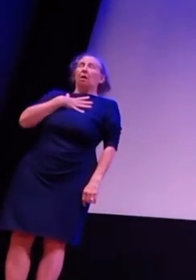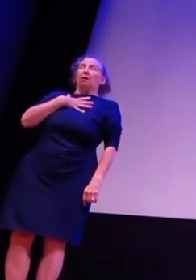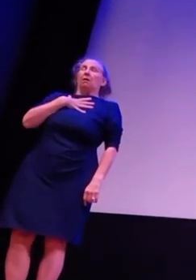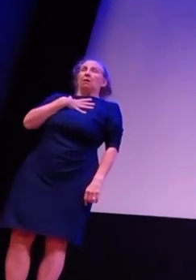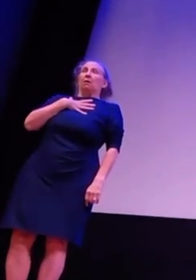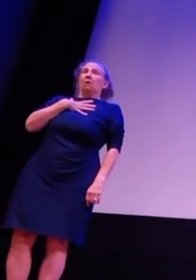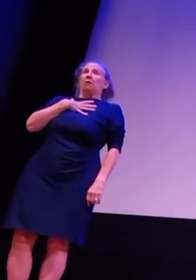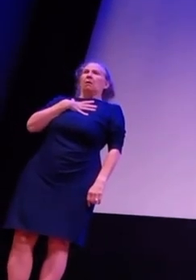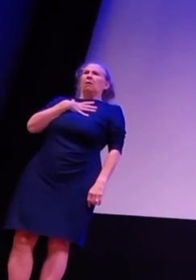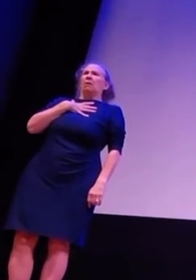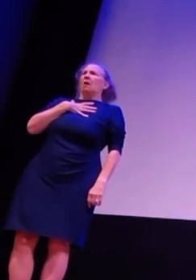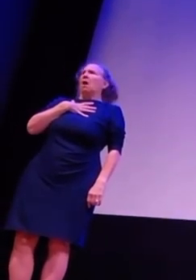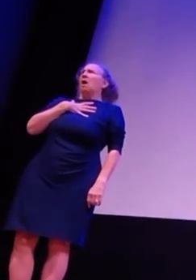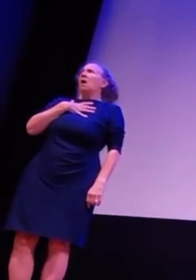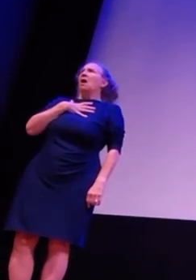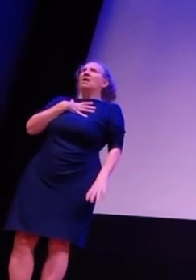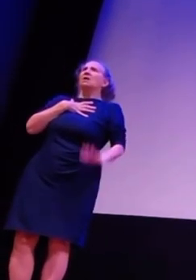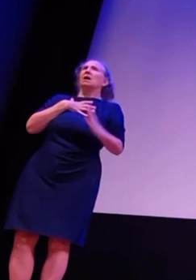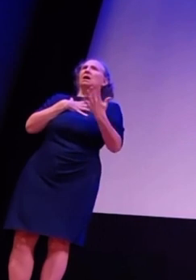they are so,